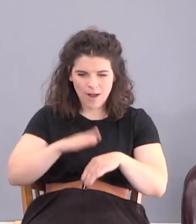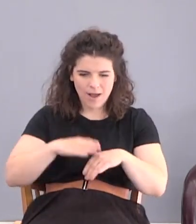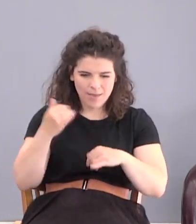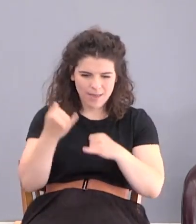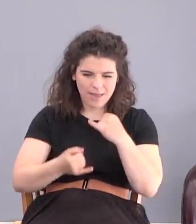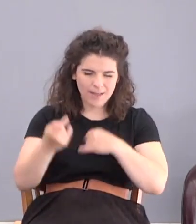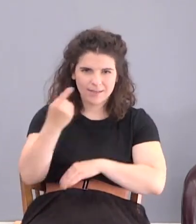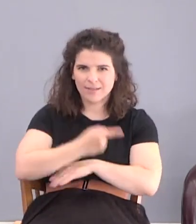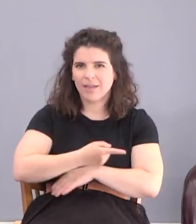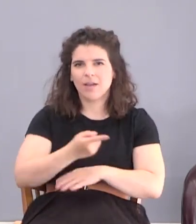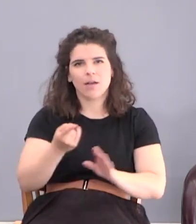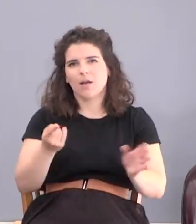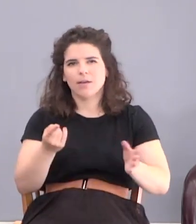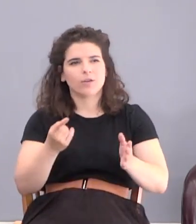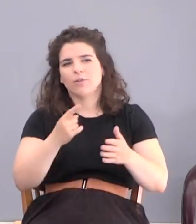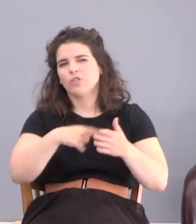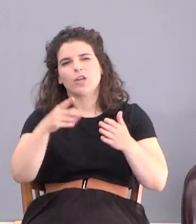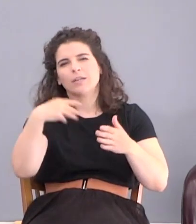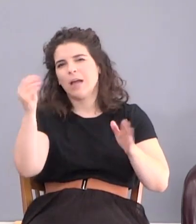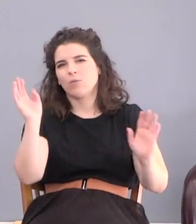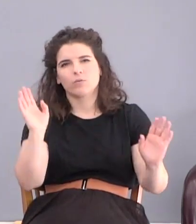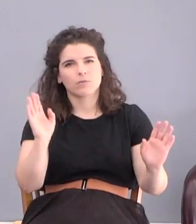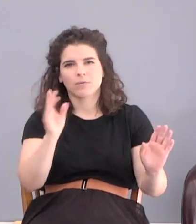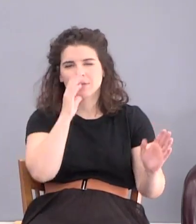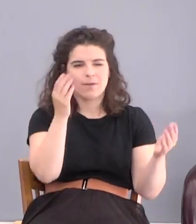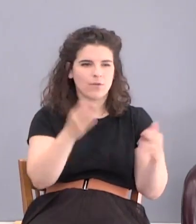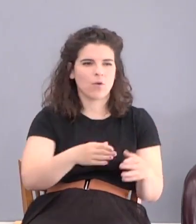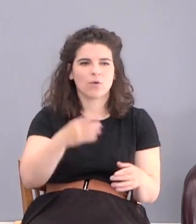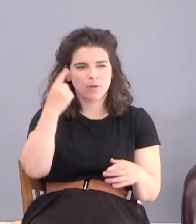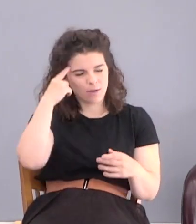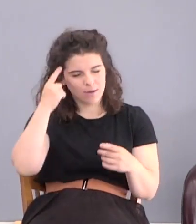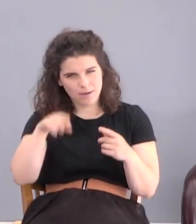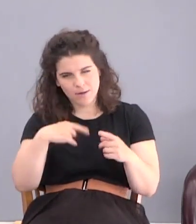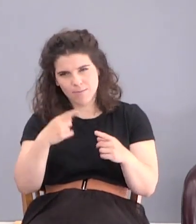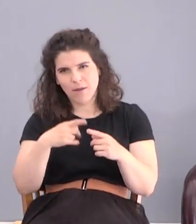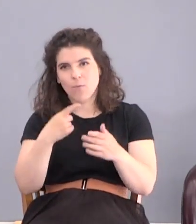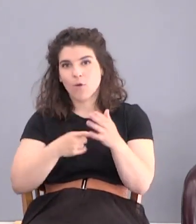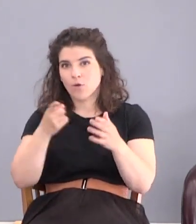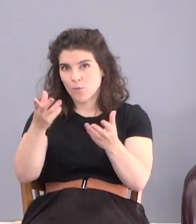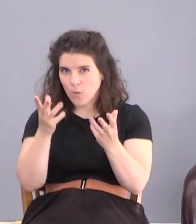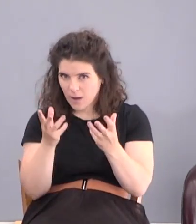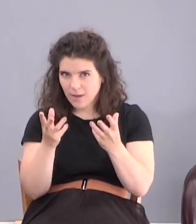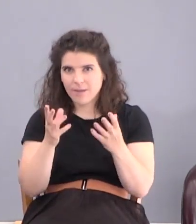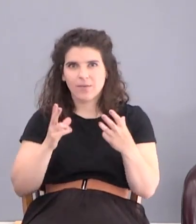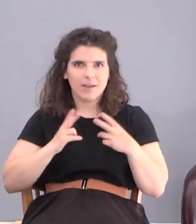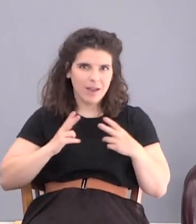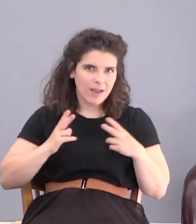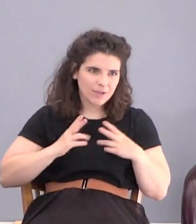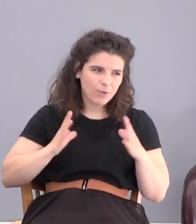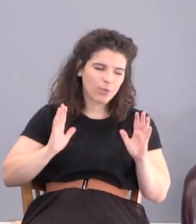hear people say that all the time. Right? Oh, he's already checked out. You're already thinking about what you want.